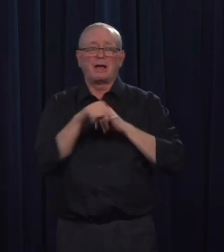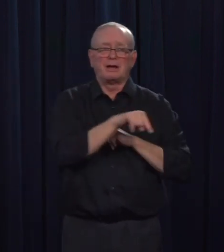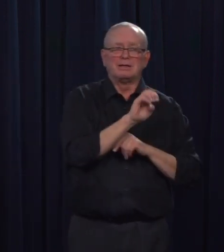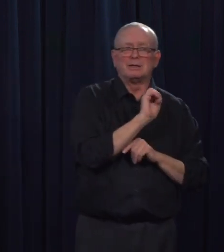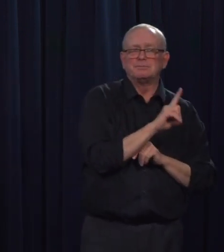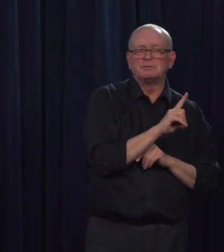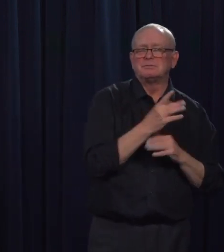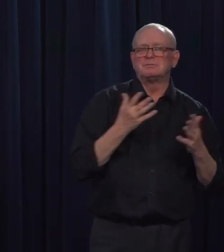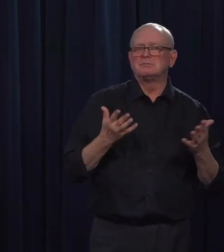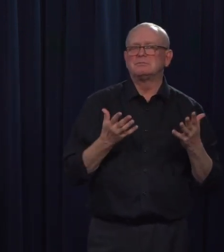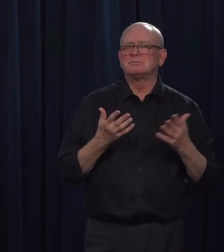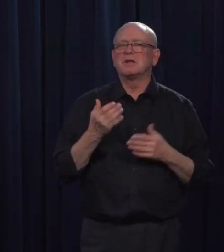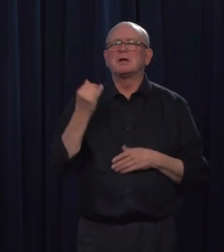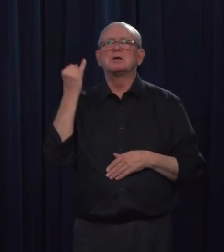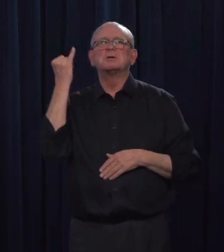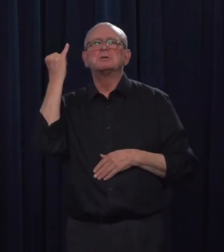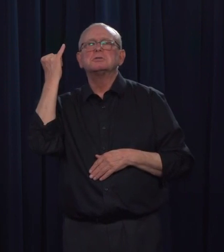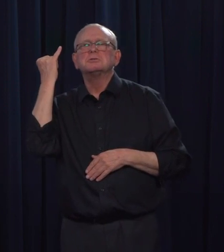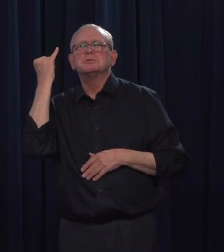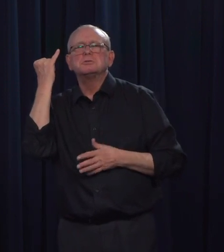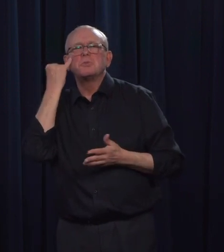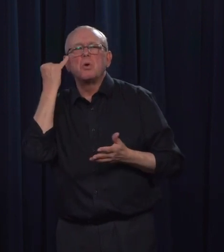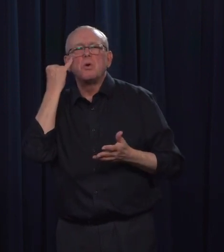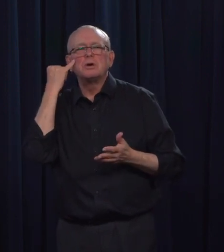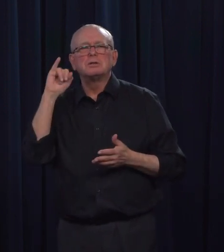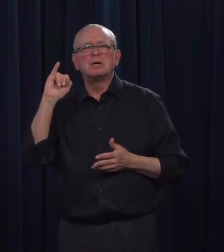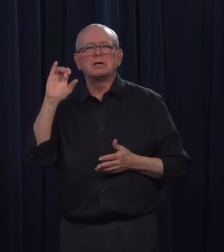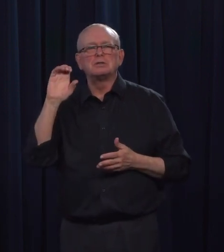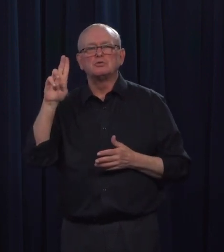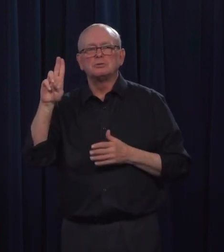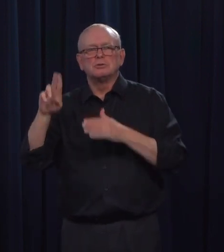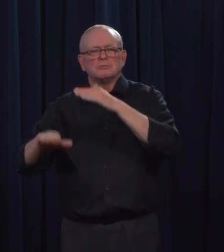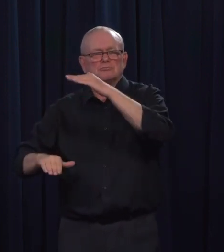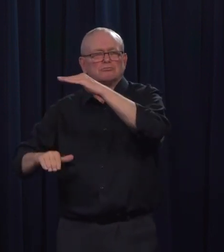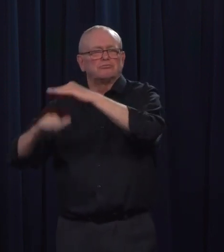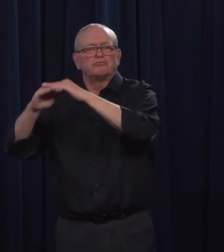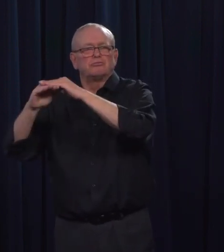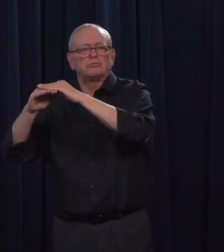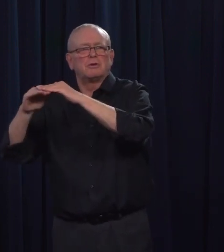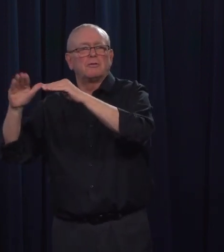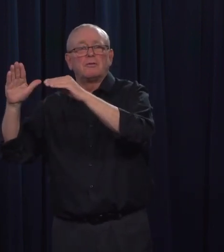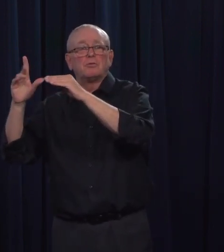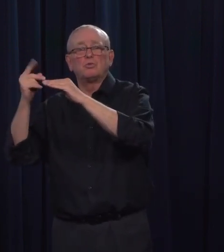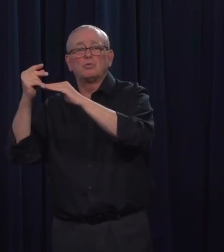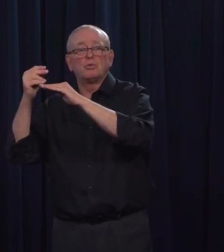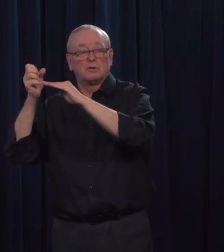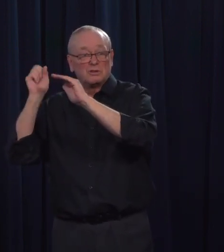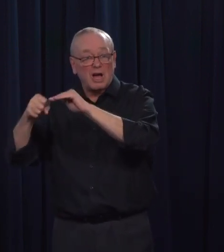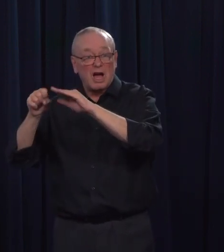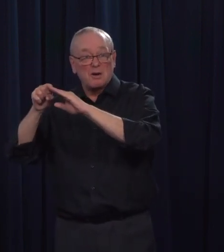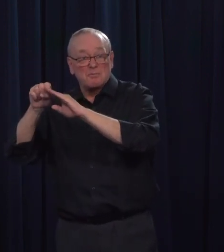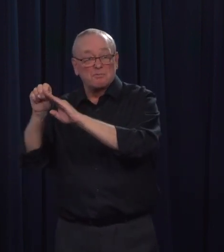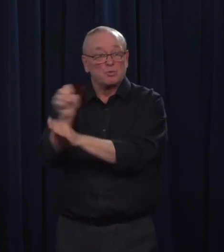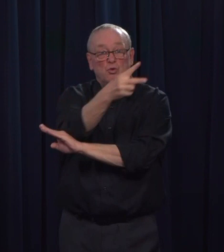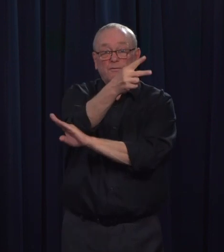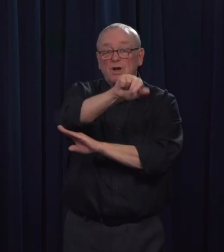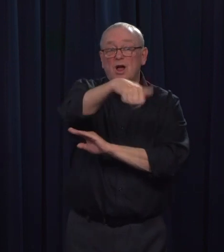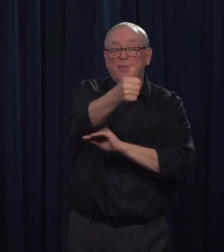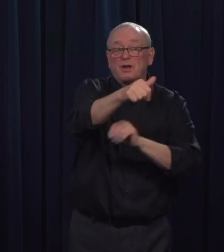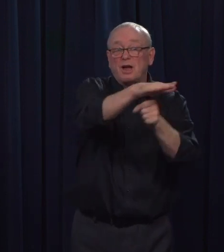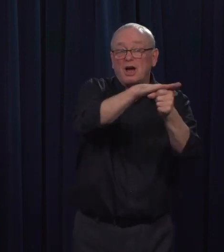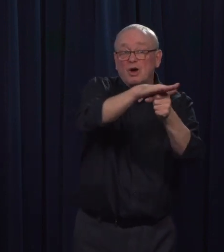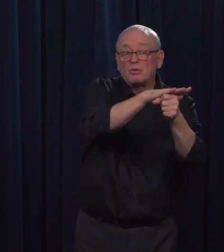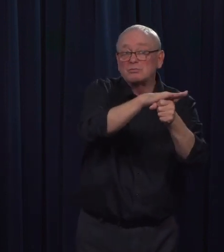maxed out in one zone compared to another? So that is something that we actually do from time to time during regular